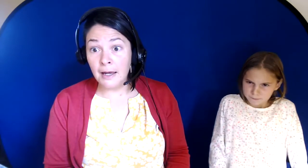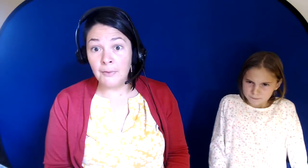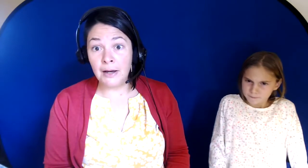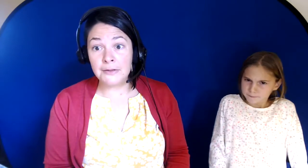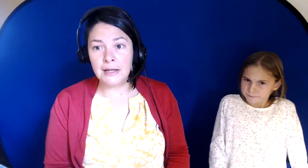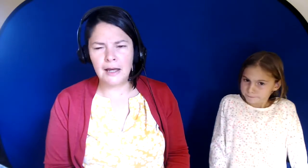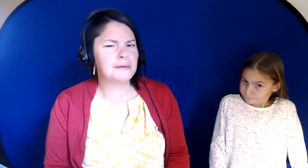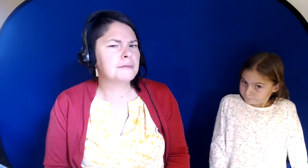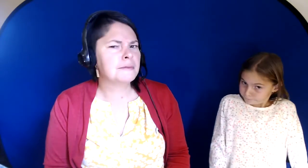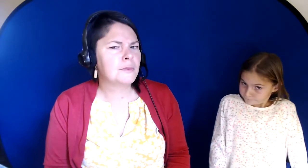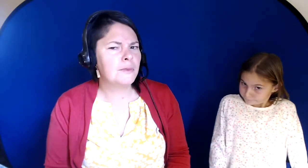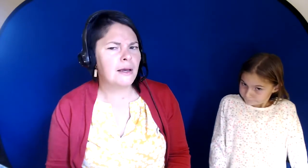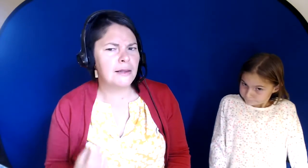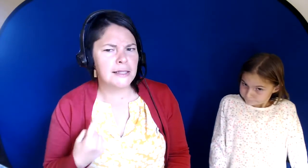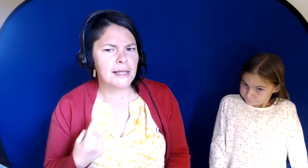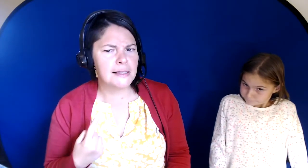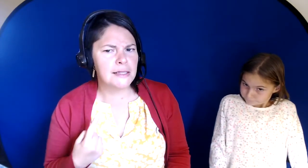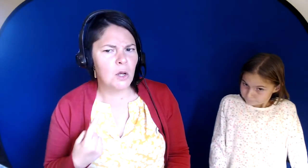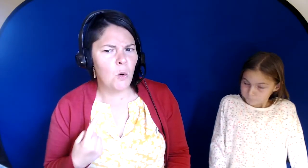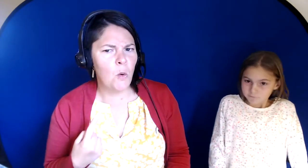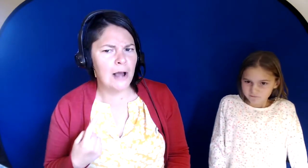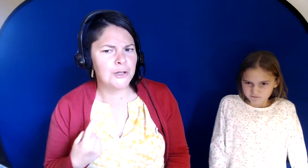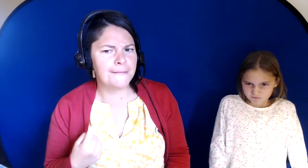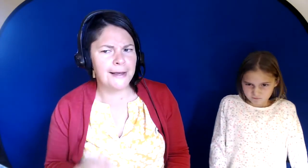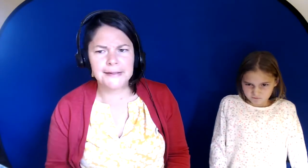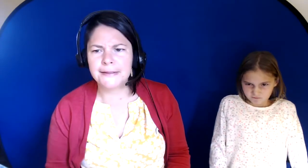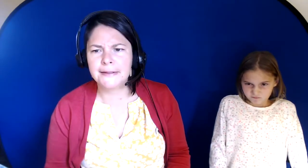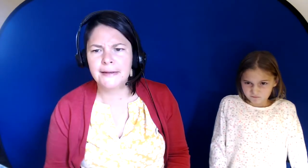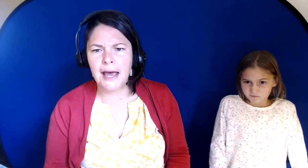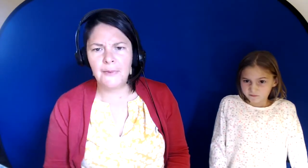eyebrows down. We call this squashy face. Eyebrows up,